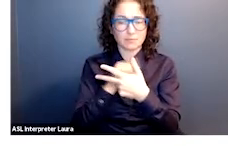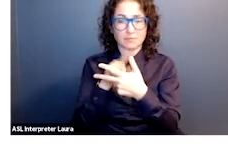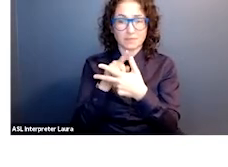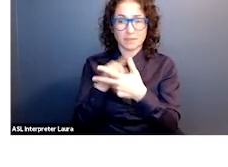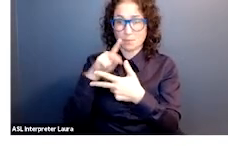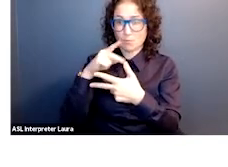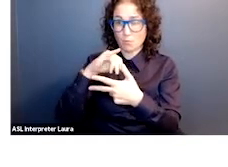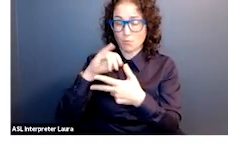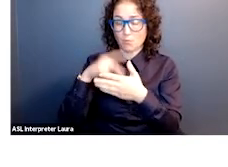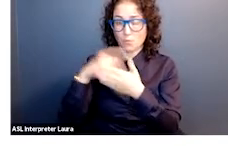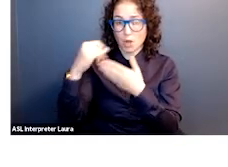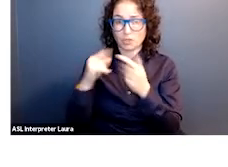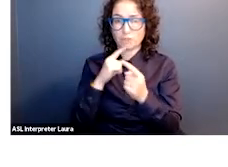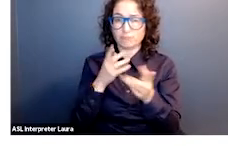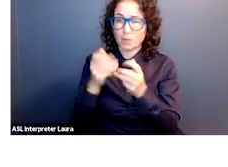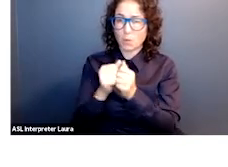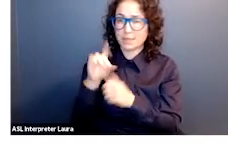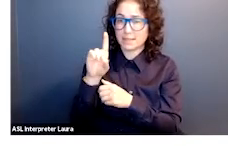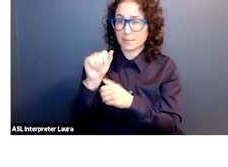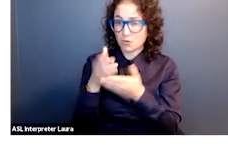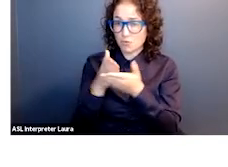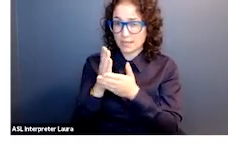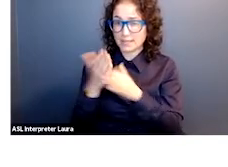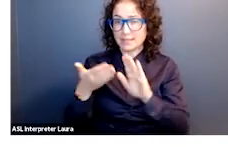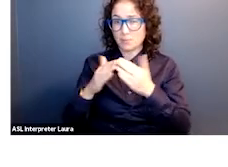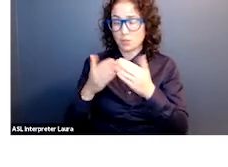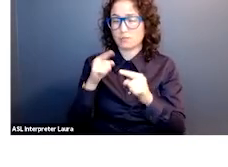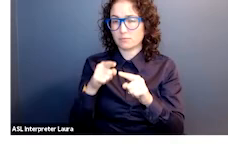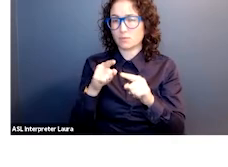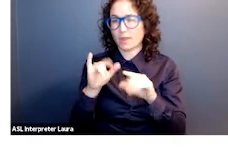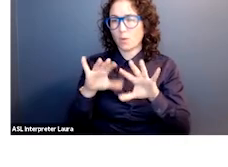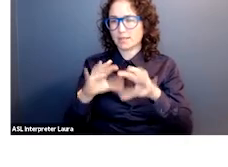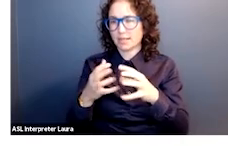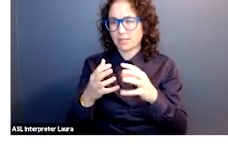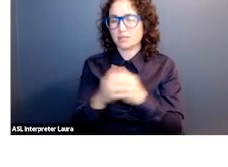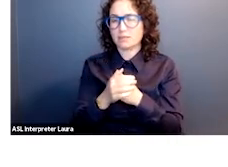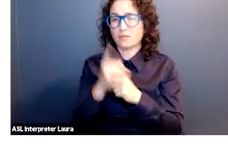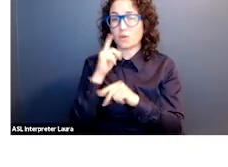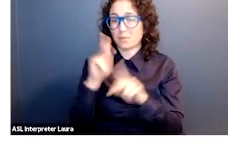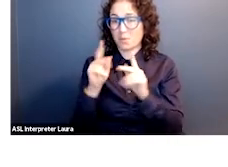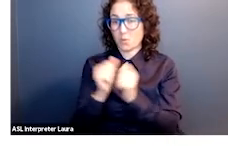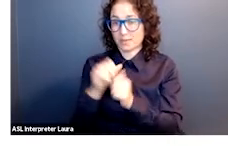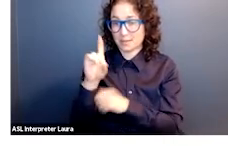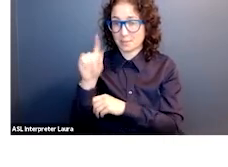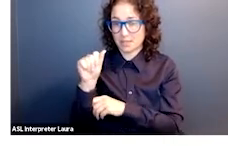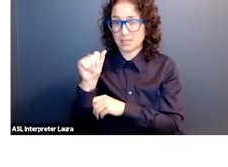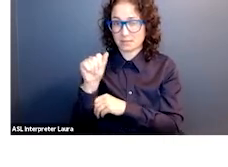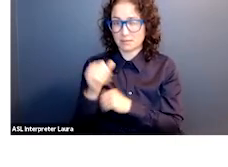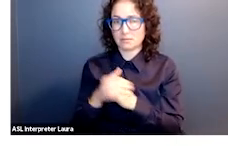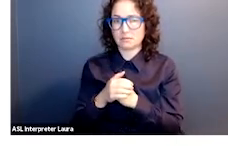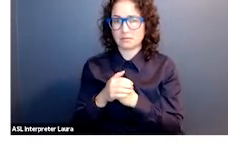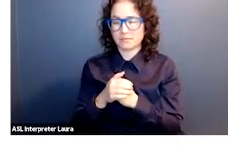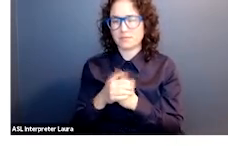working with disability rights community, or the organization of person with disabilities.